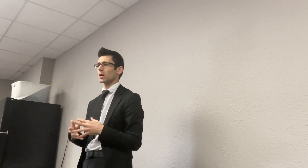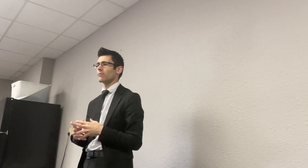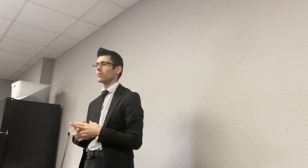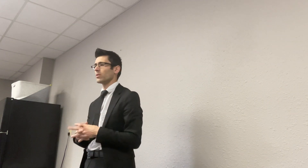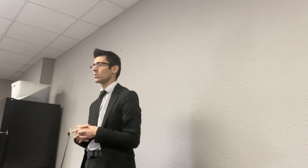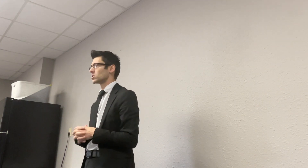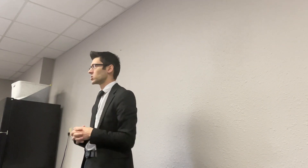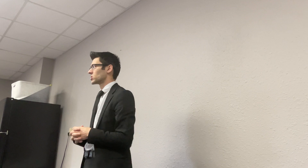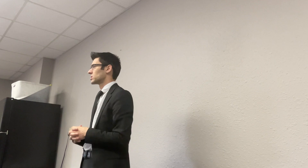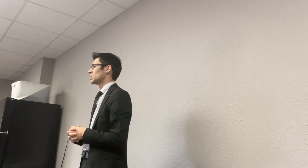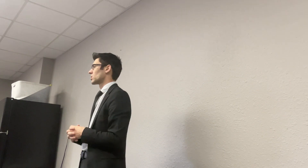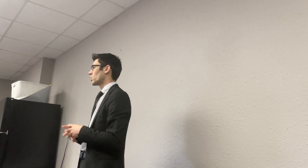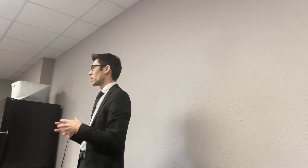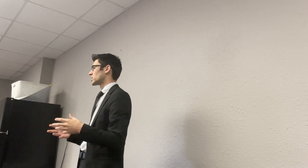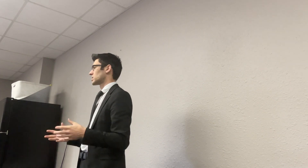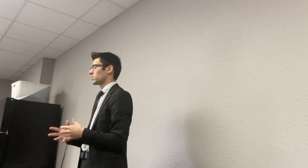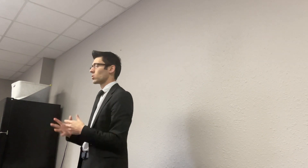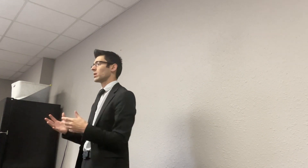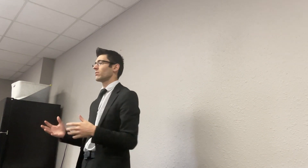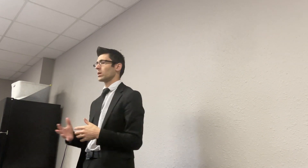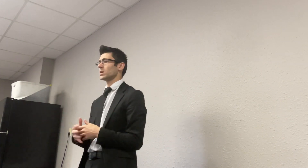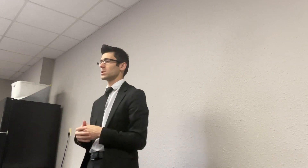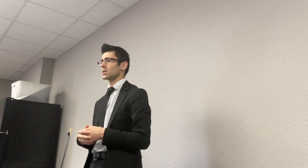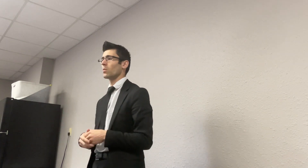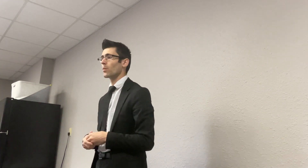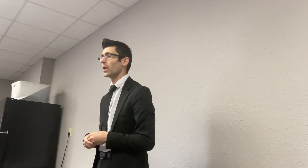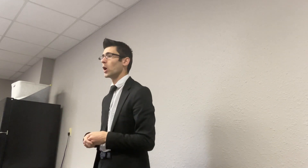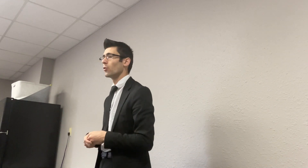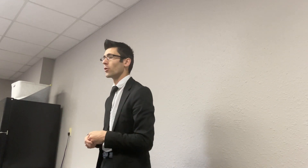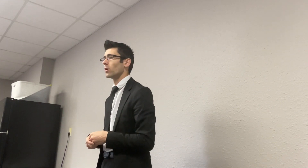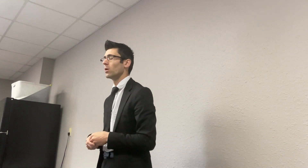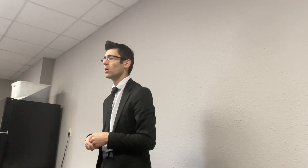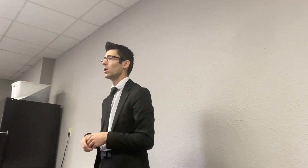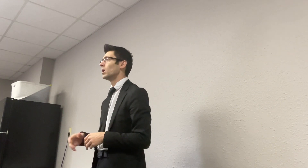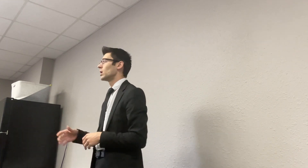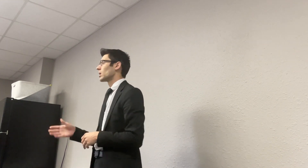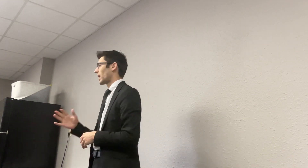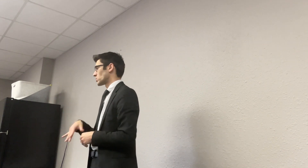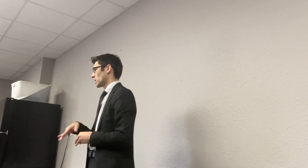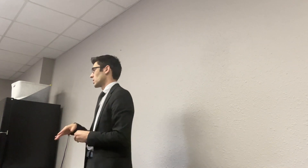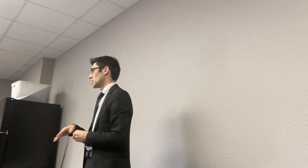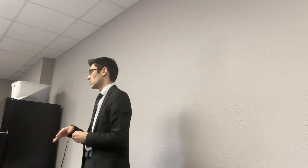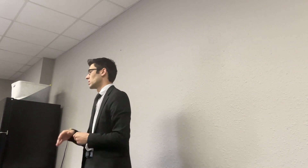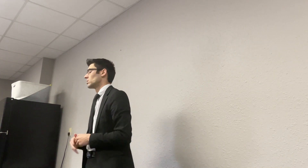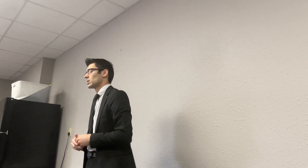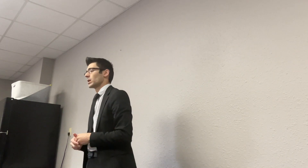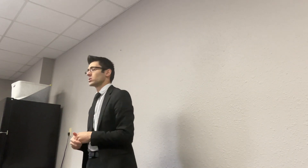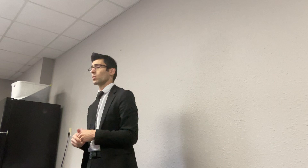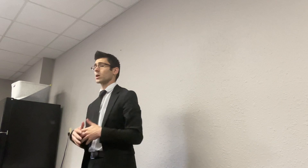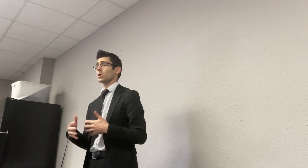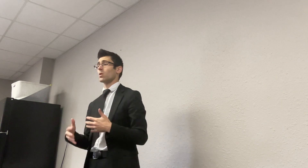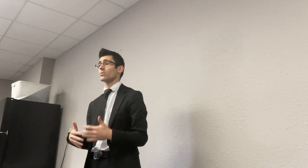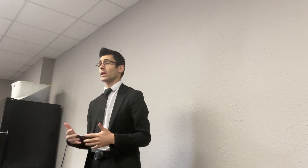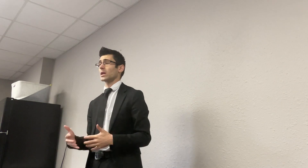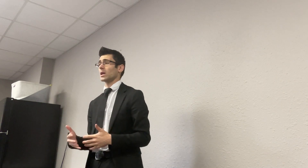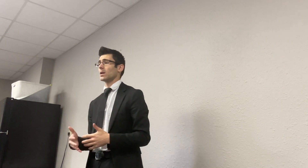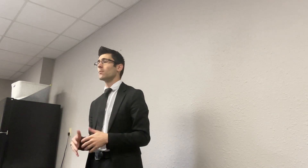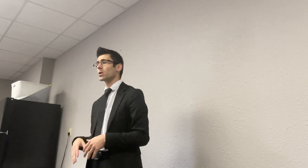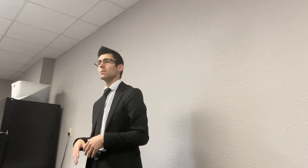of review. It's just a quick summary of what it is that we went over last week. Okay, so we're going to go over that again, and we're going to